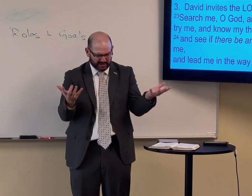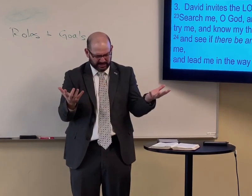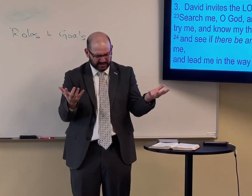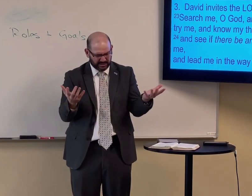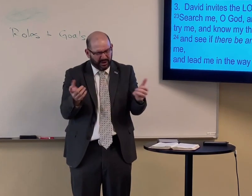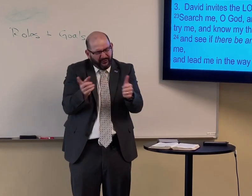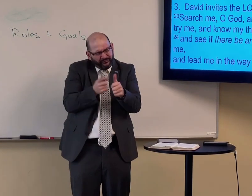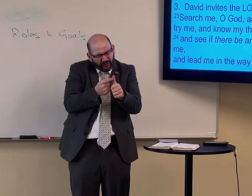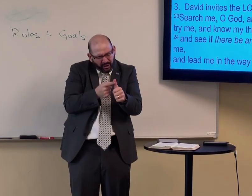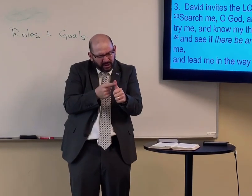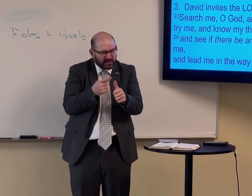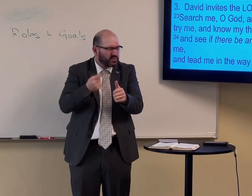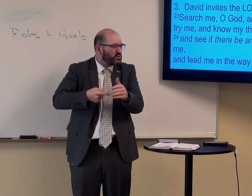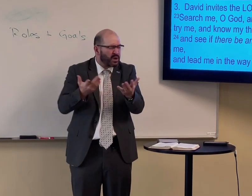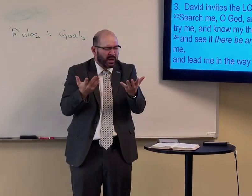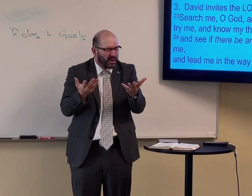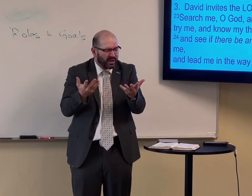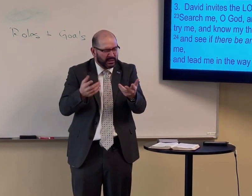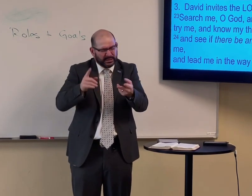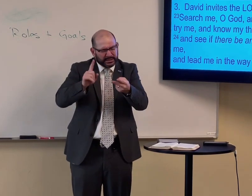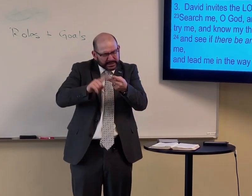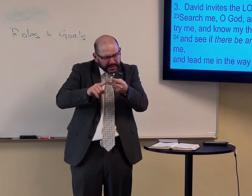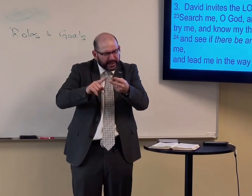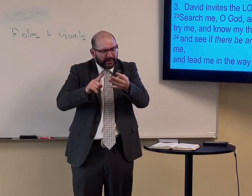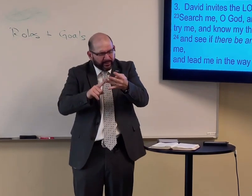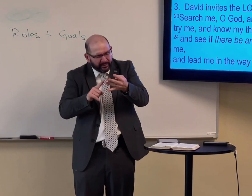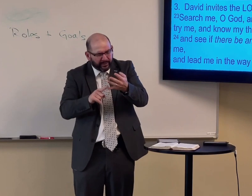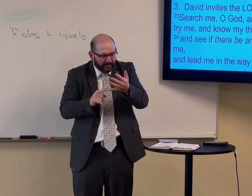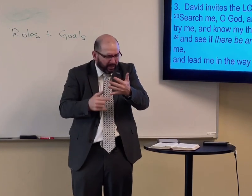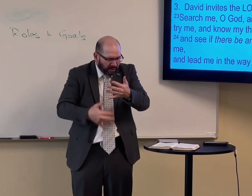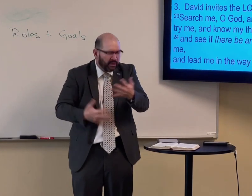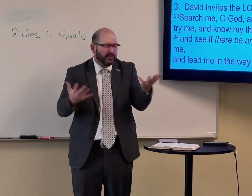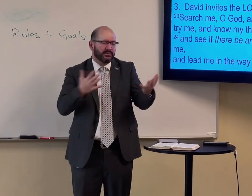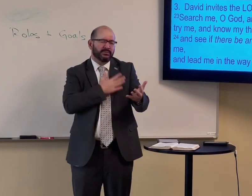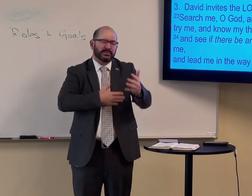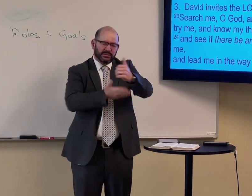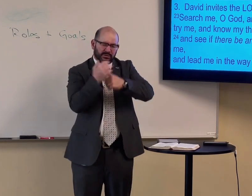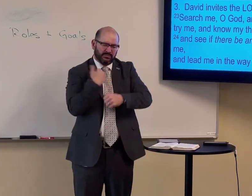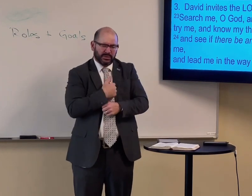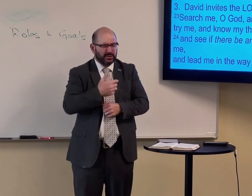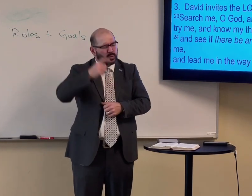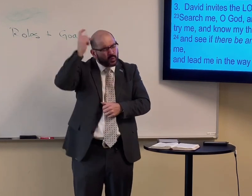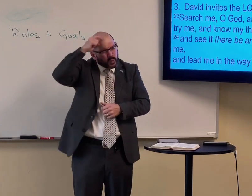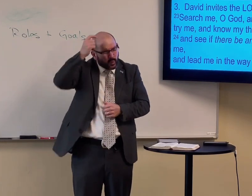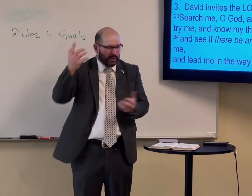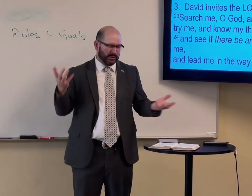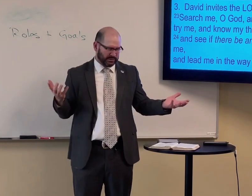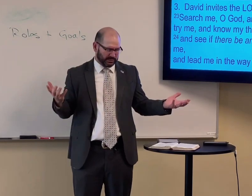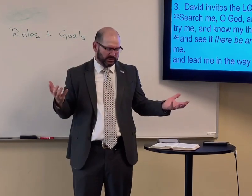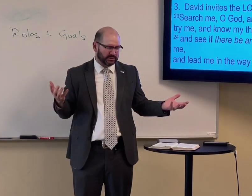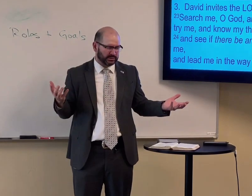how to change, what to do first, what to do second. Oh, give us wisdom.